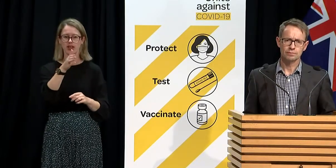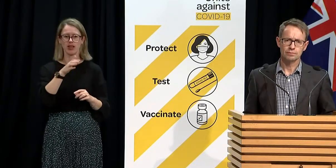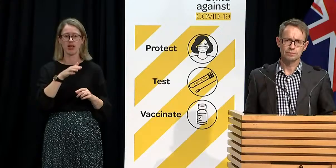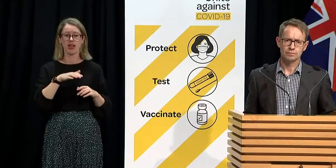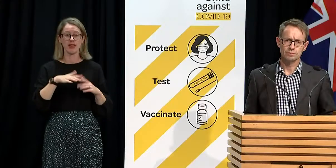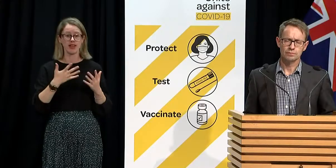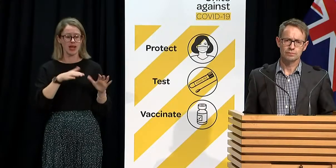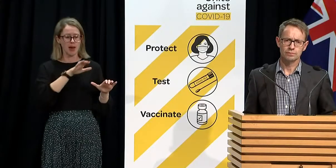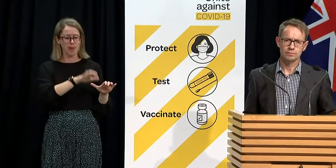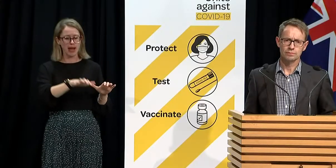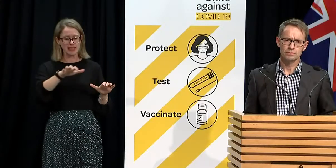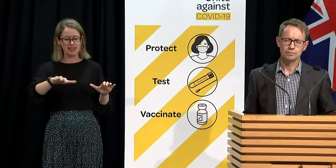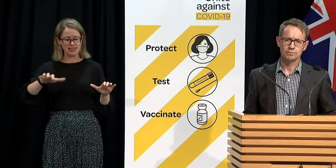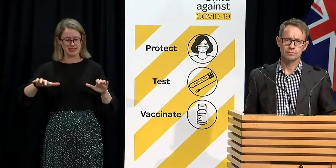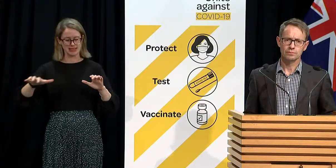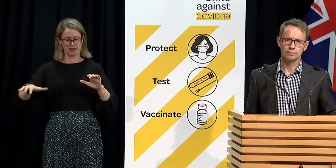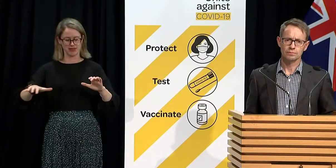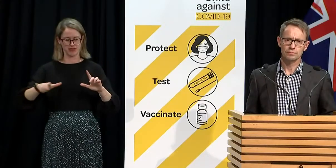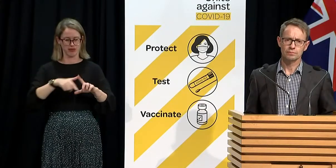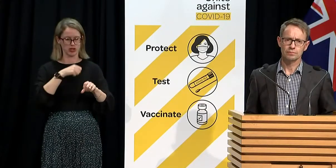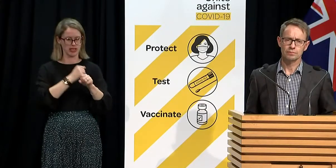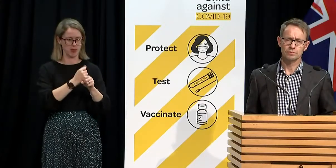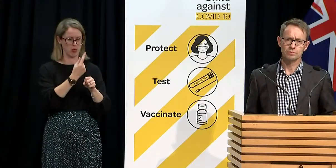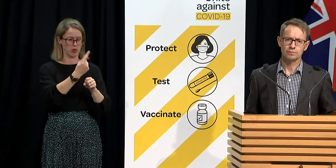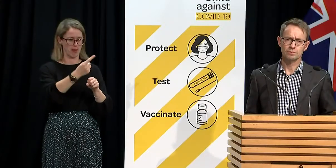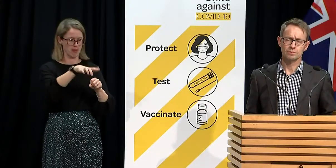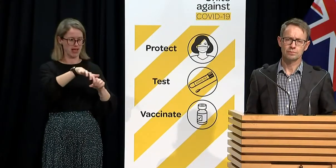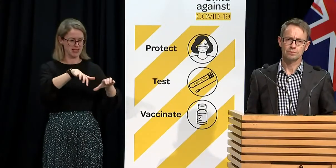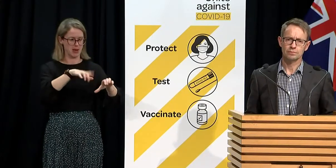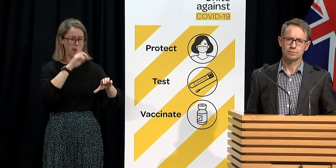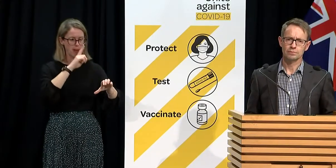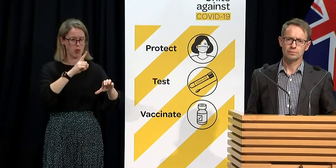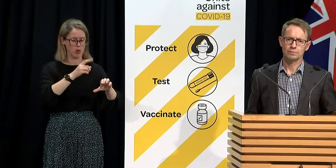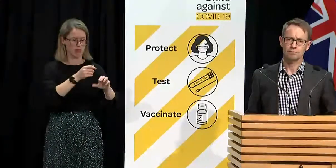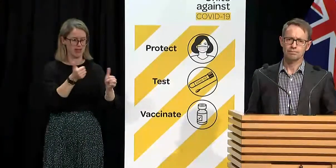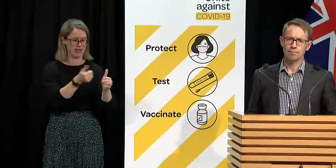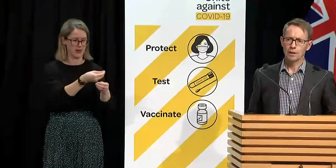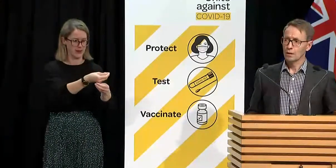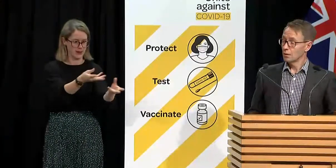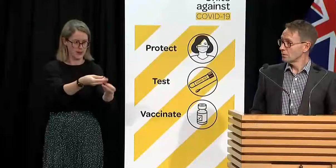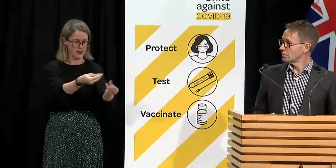been high levels of transmission, where you'd be particularly encouraging people to go and get tested?